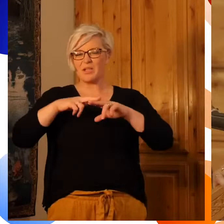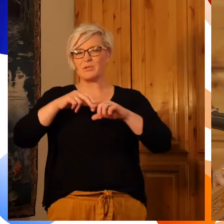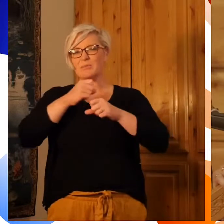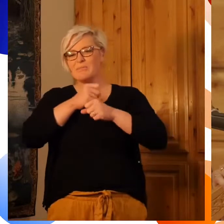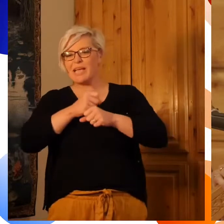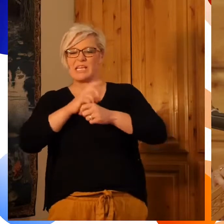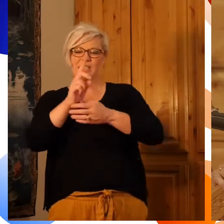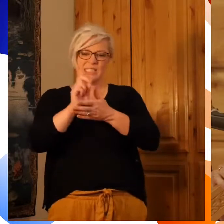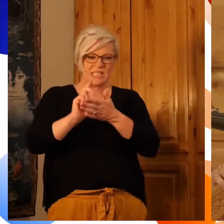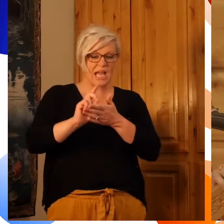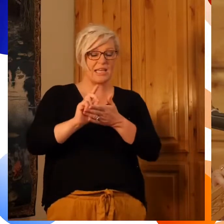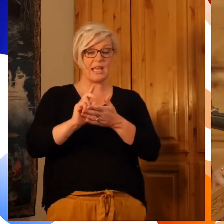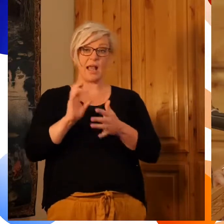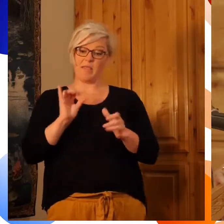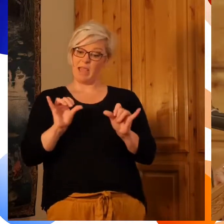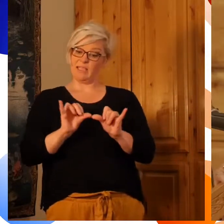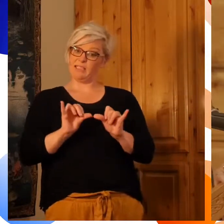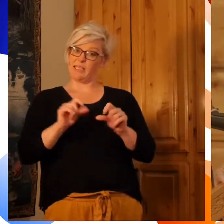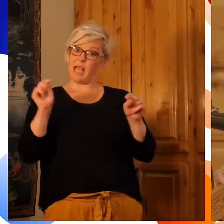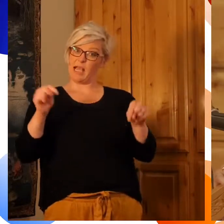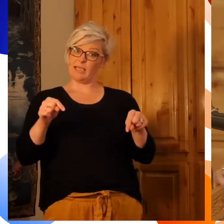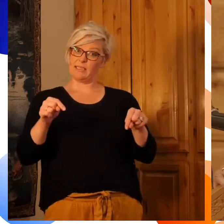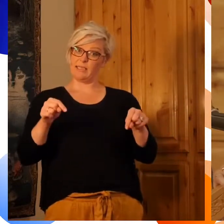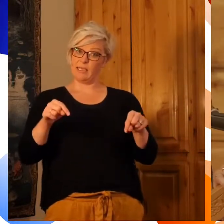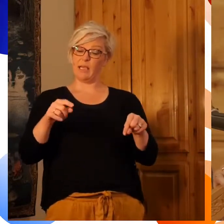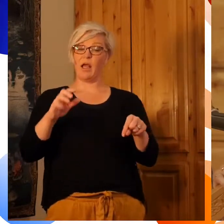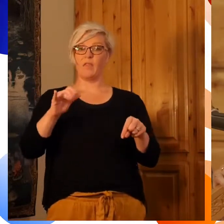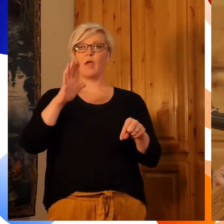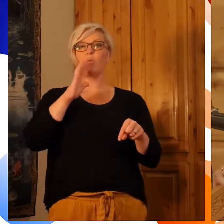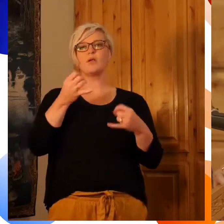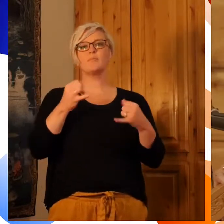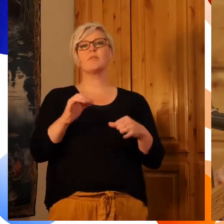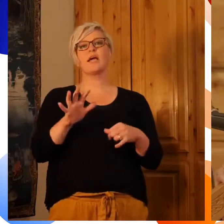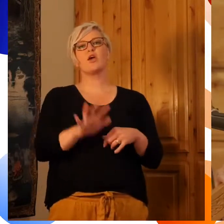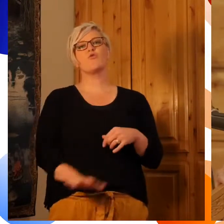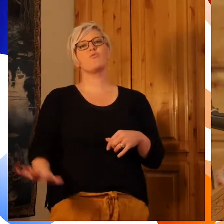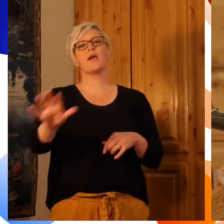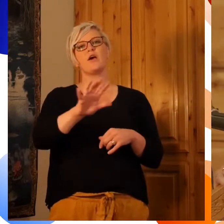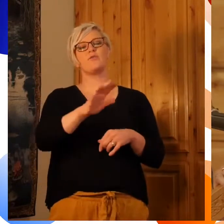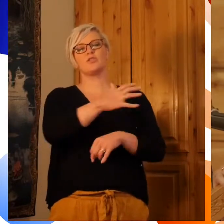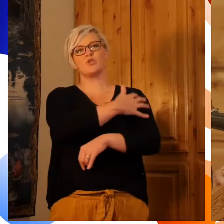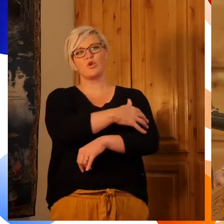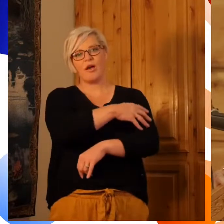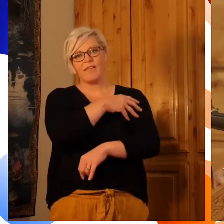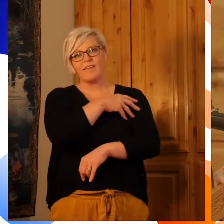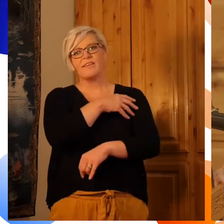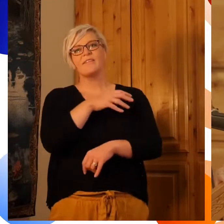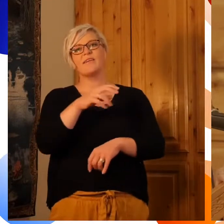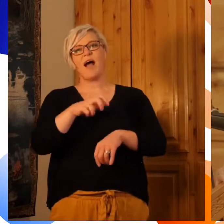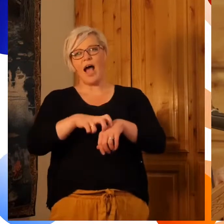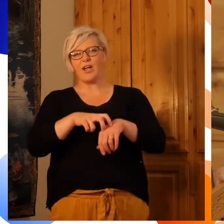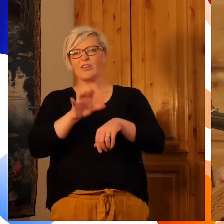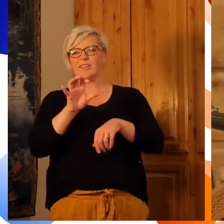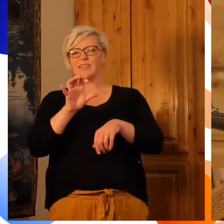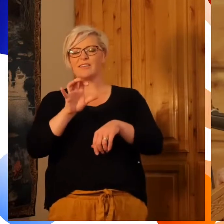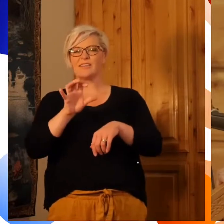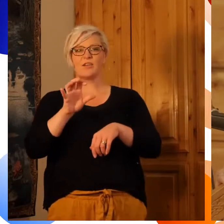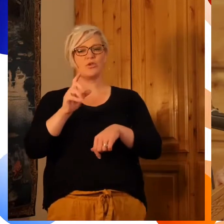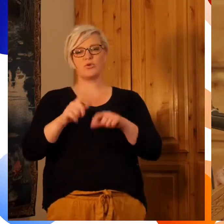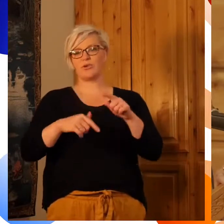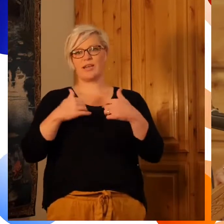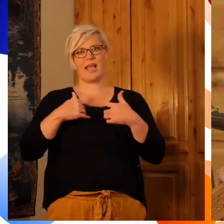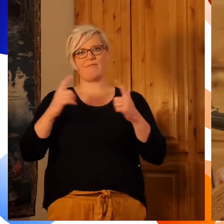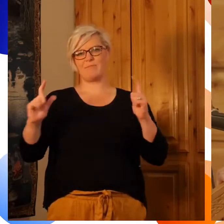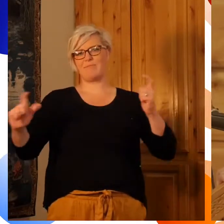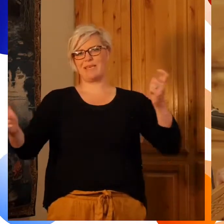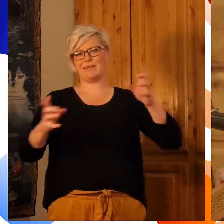of harp that would have been played around Scotland and Ireland. You couldn't really put one of the big classical harps on